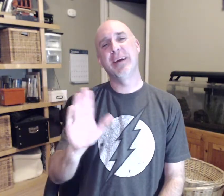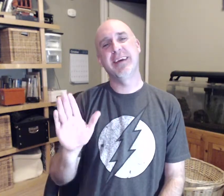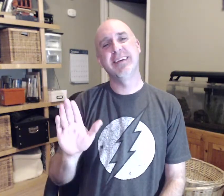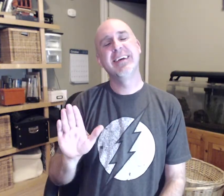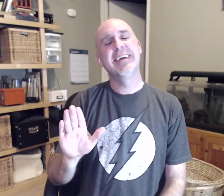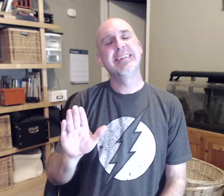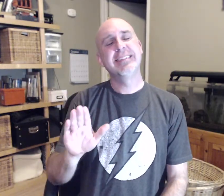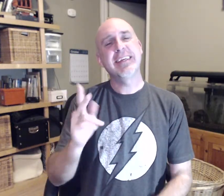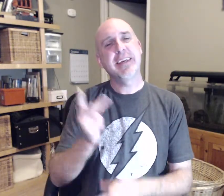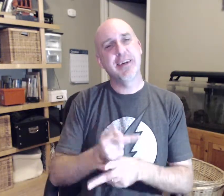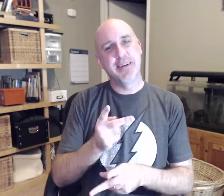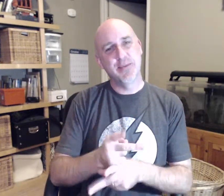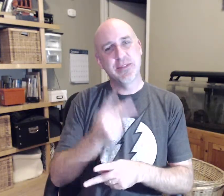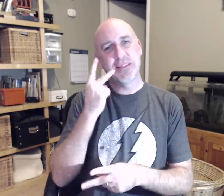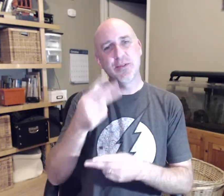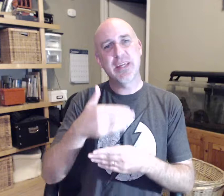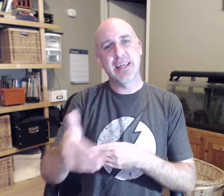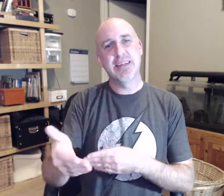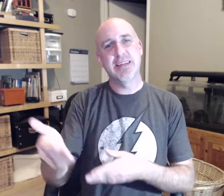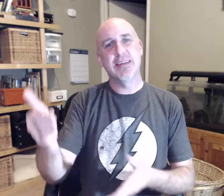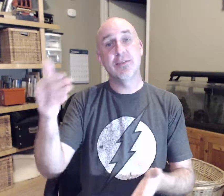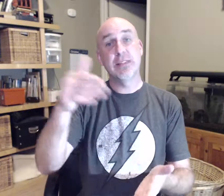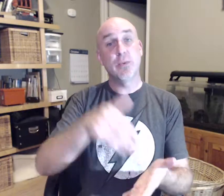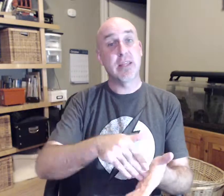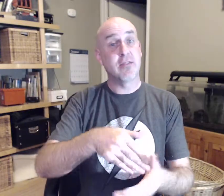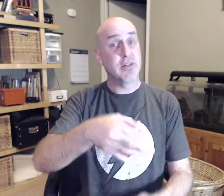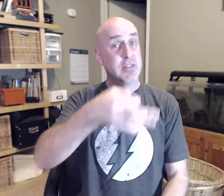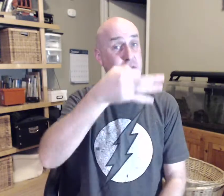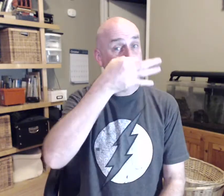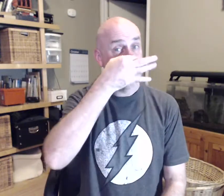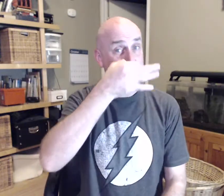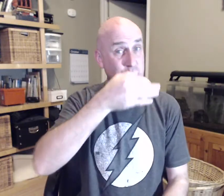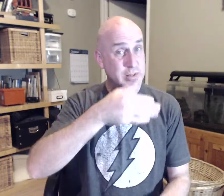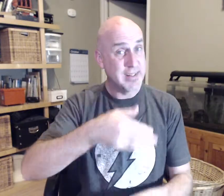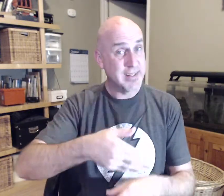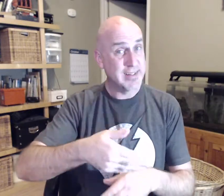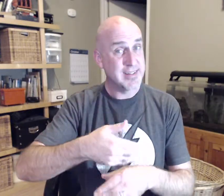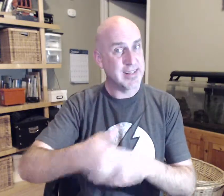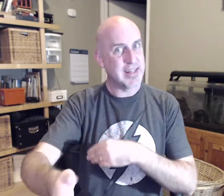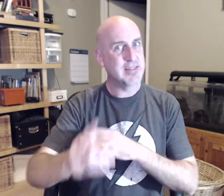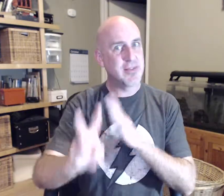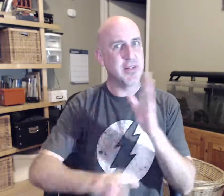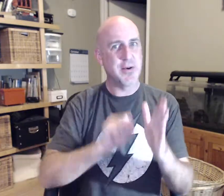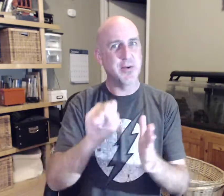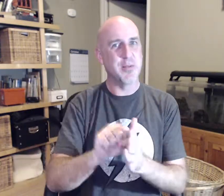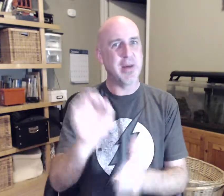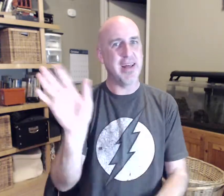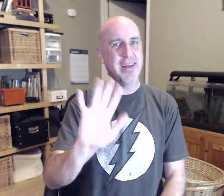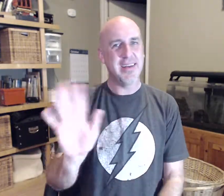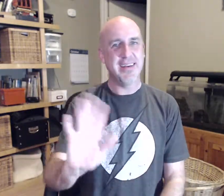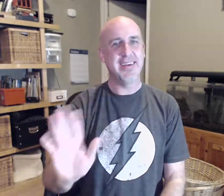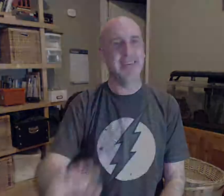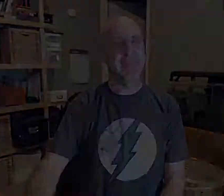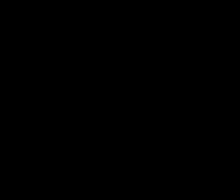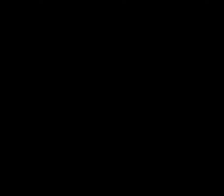Anyway, take care, and we'll see you again. We'll see you again very soon in the next video. Bye.